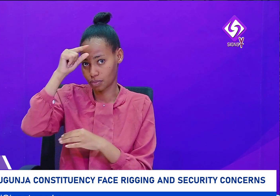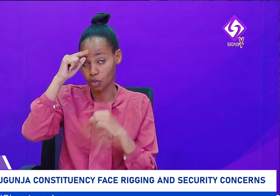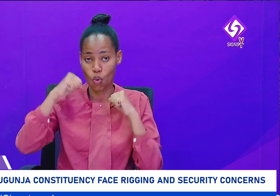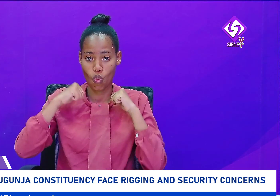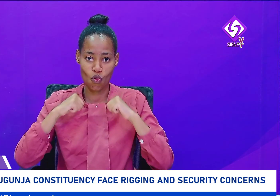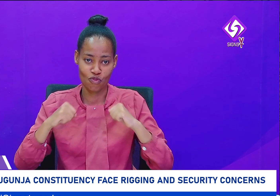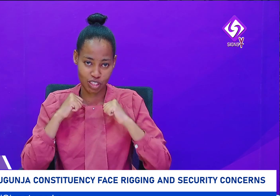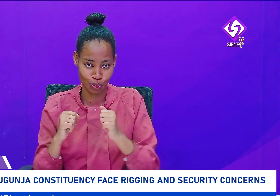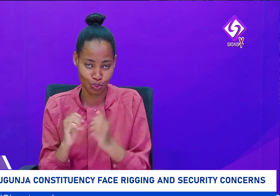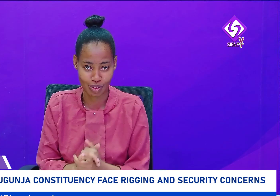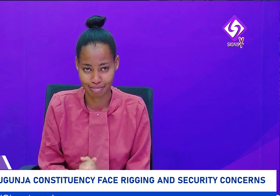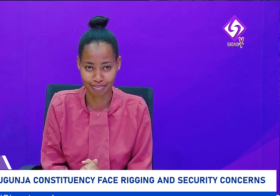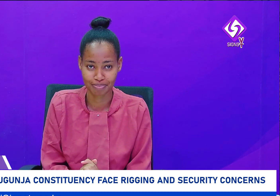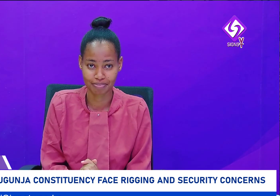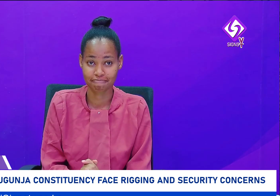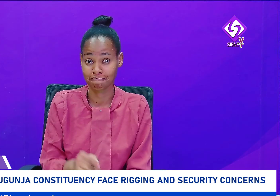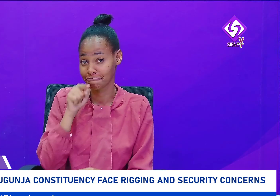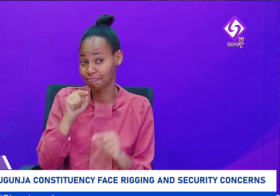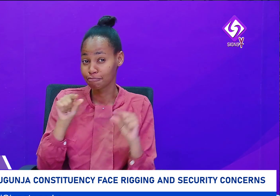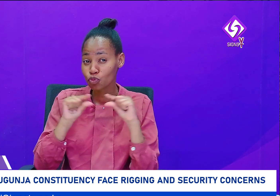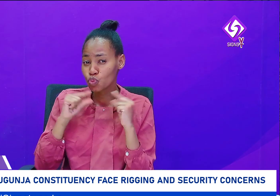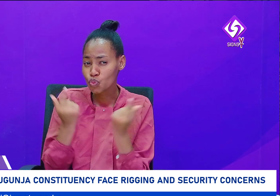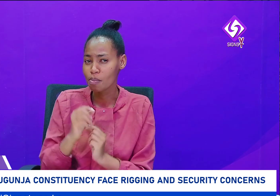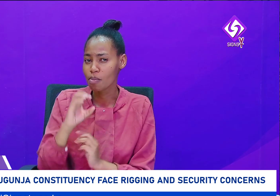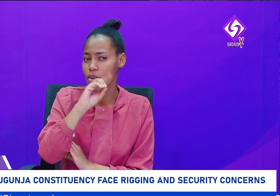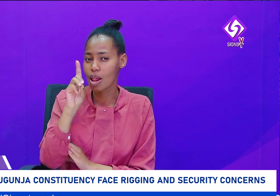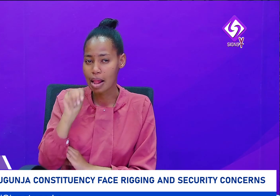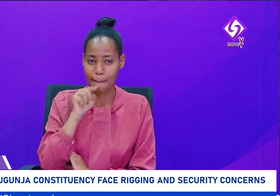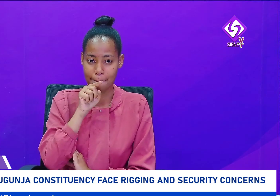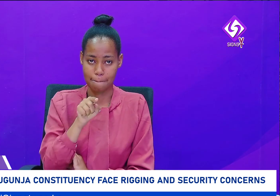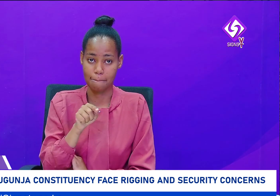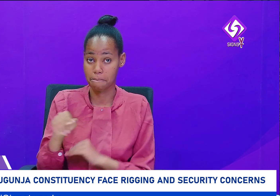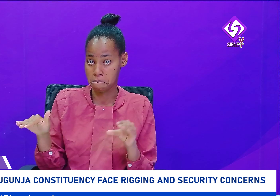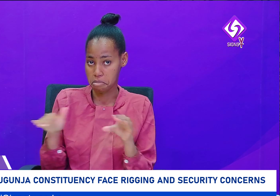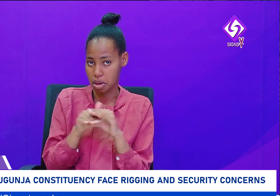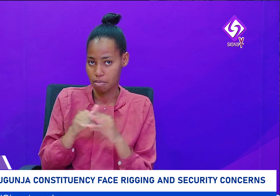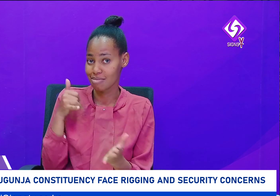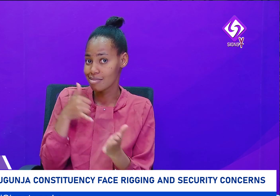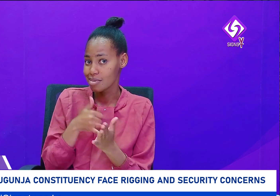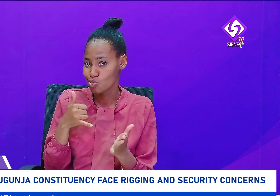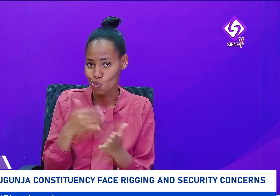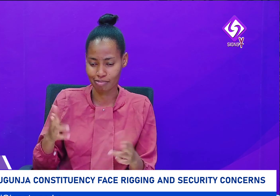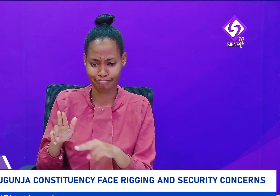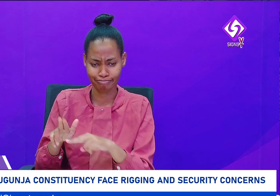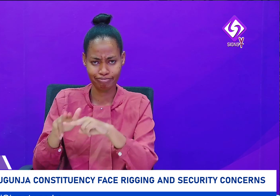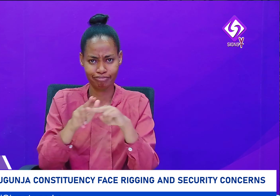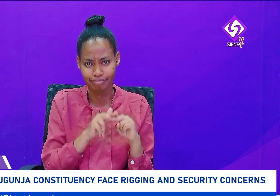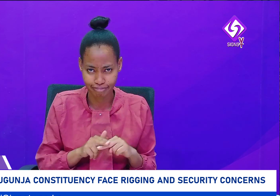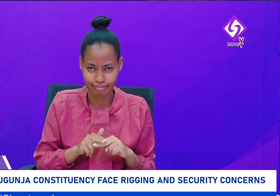to rig the nominations in favor of a candidate related to former Member of Parliament and senior government official. A group